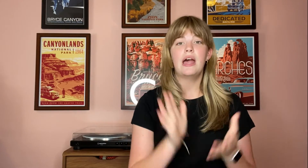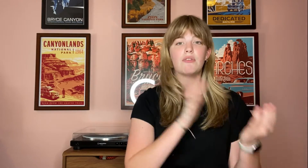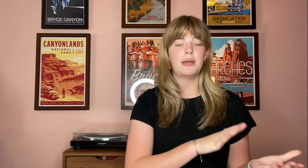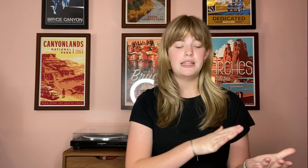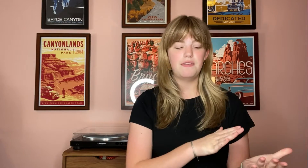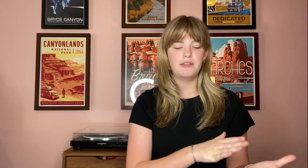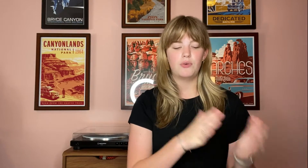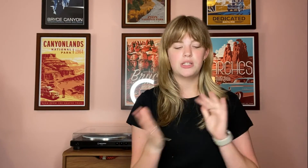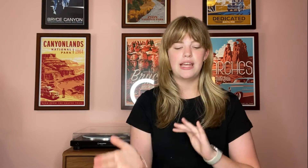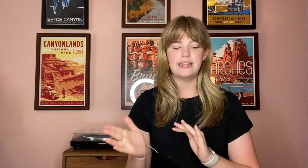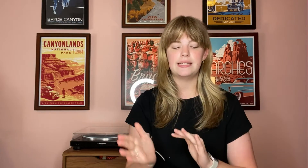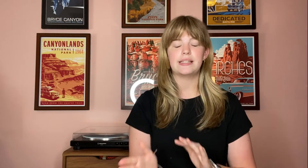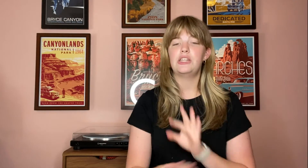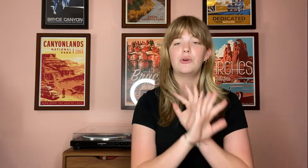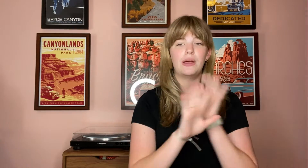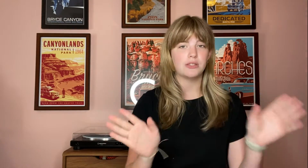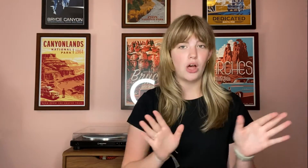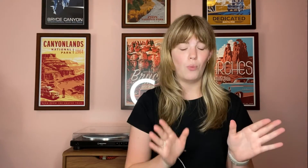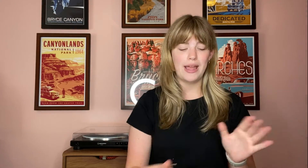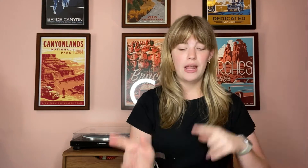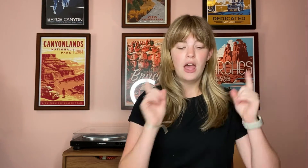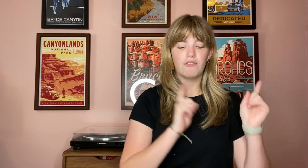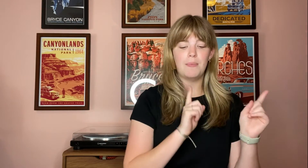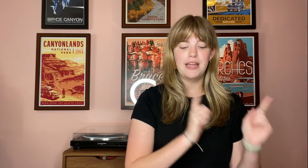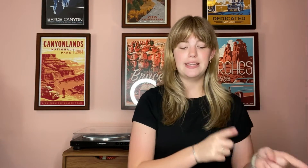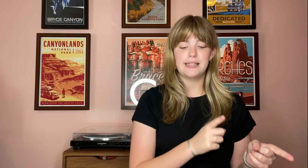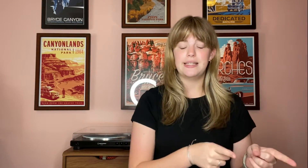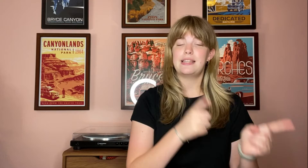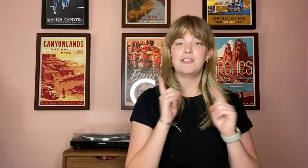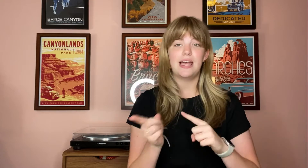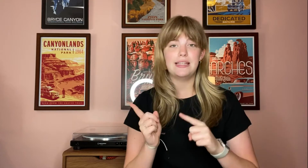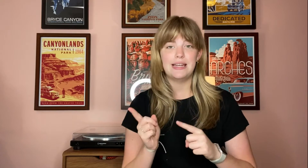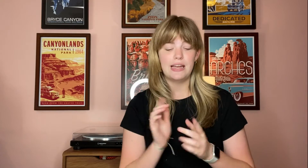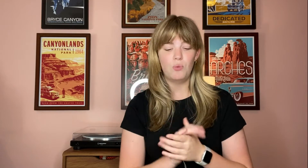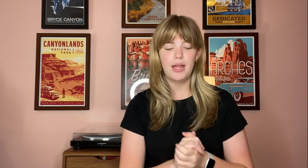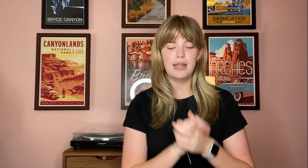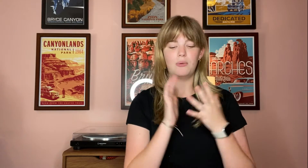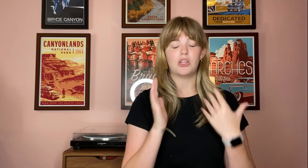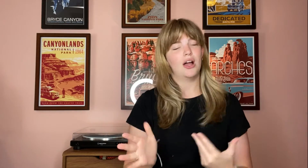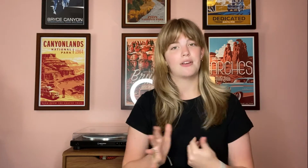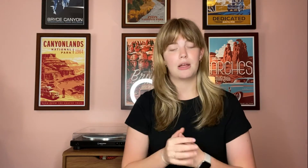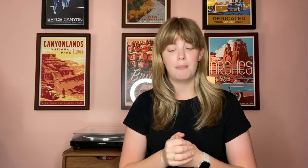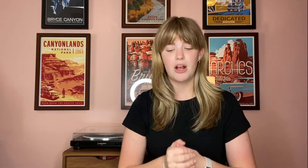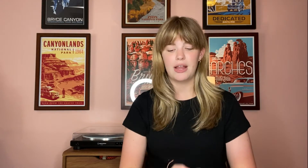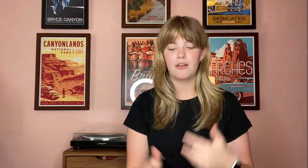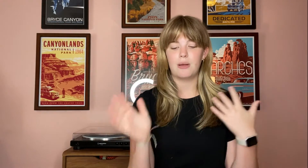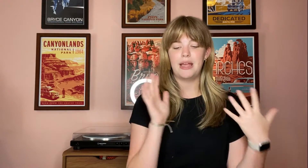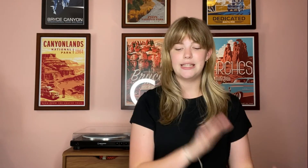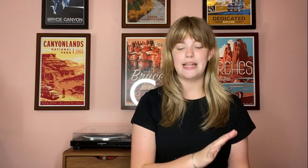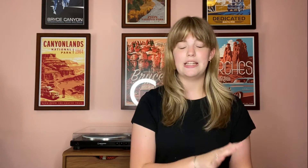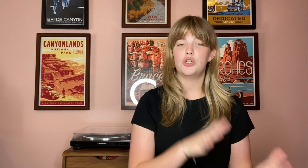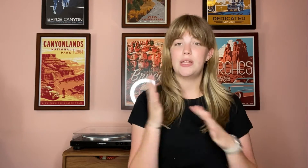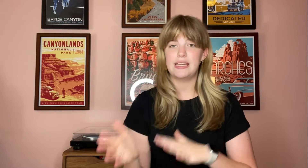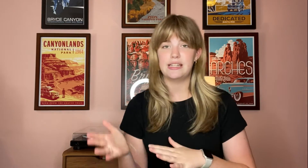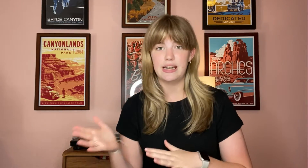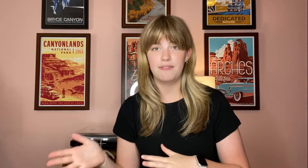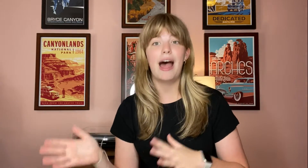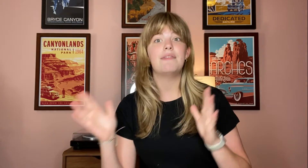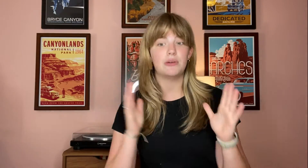From 1854 to 1862, it was all white. From 1867 to 1881, it was all African American. From 1882 to 1885, it was